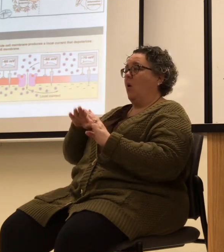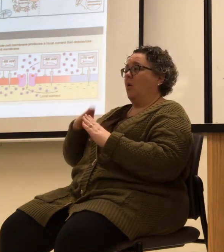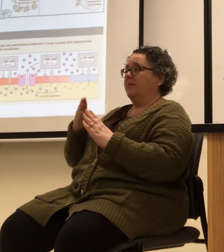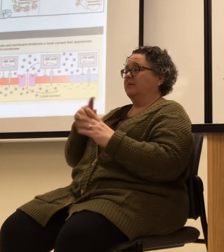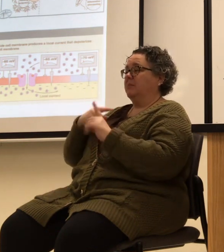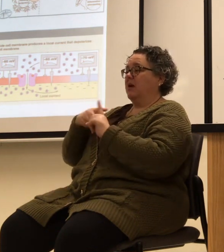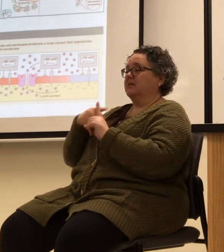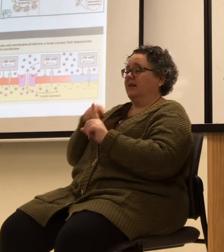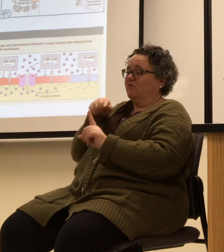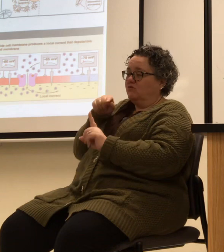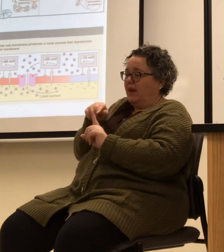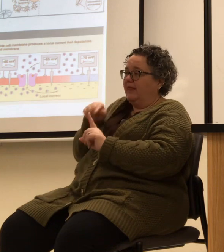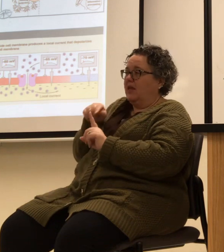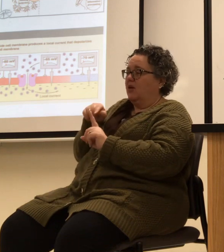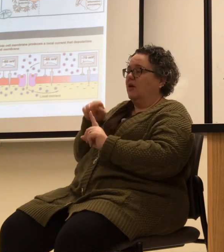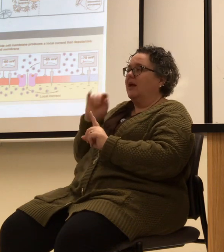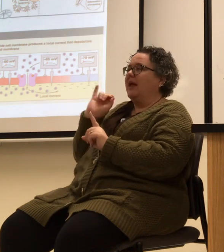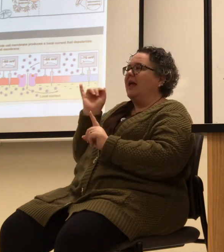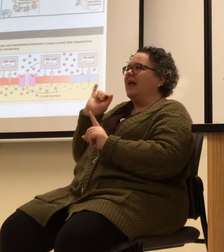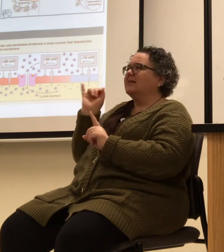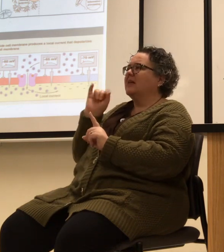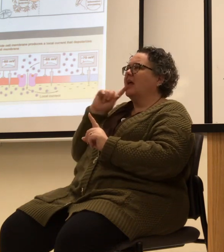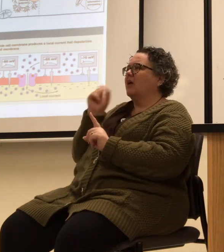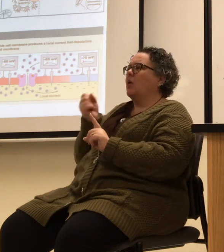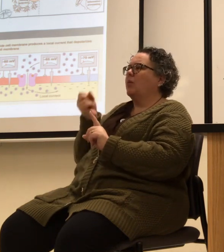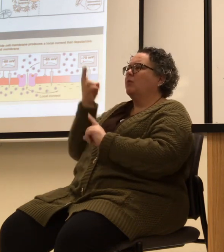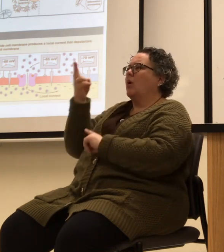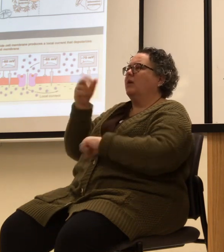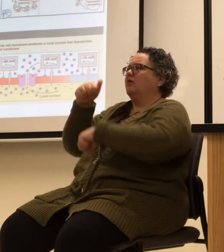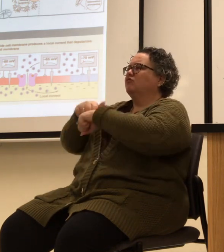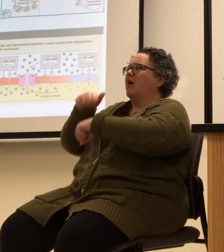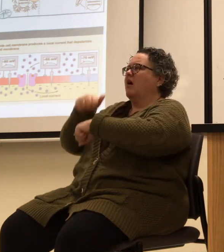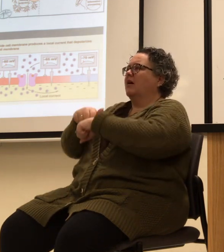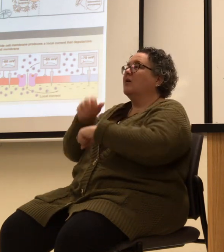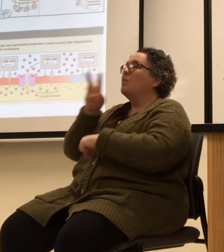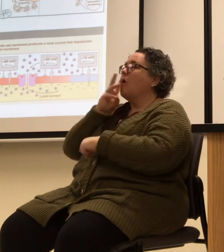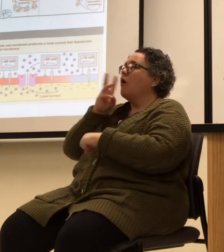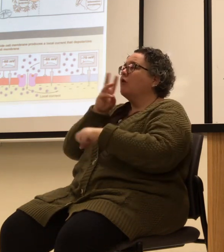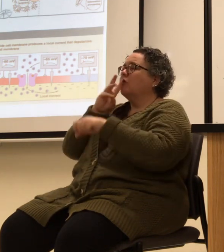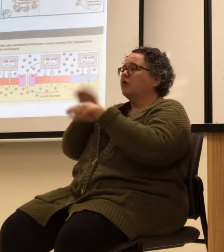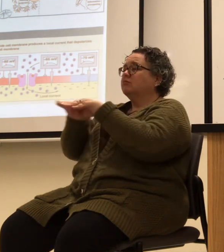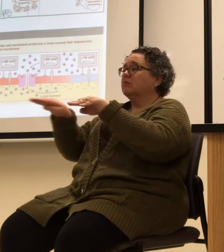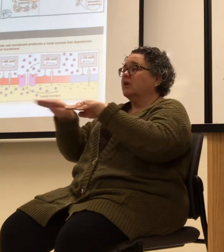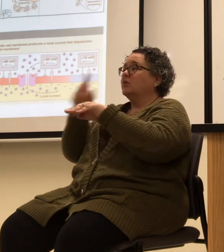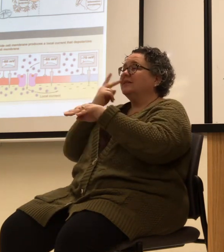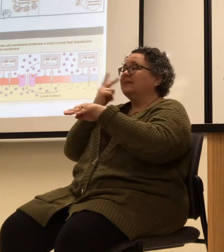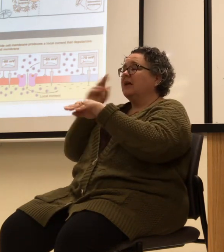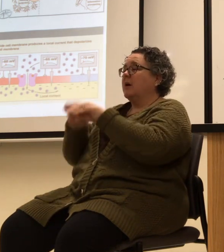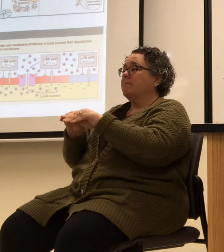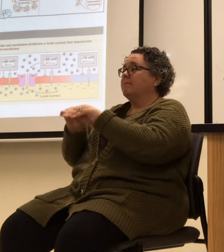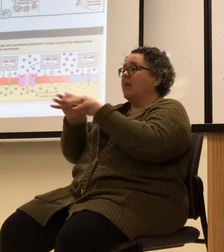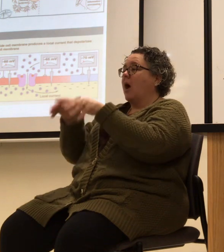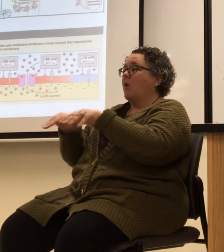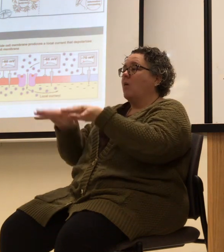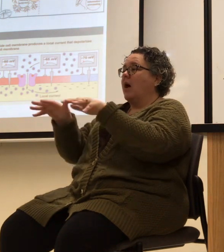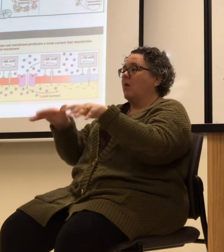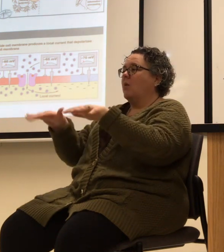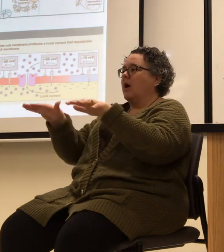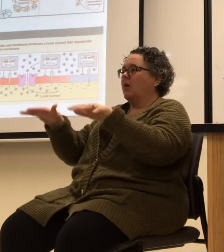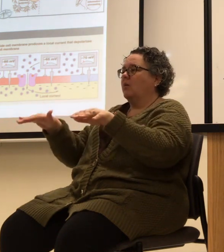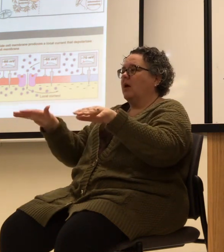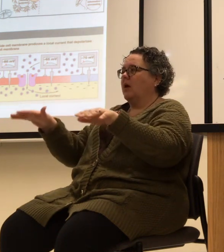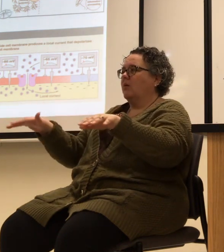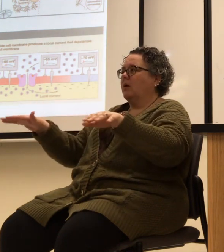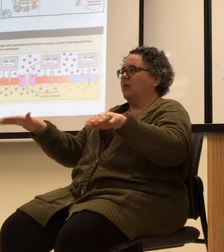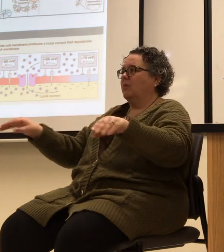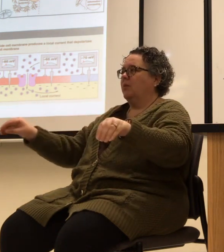point. Like throwing a stone in still water. The ripple effects go out, but the ripples die out.